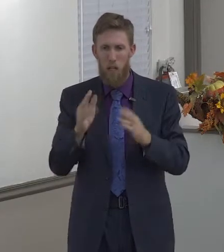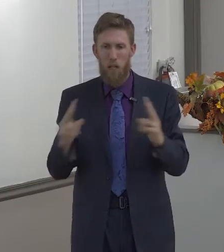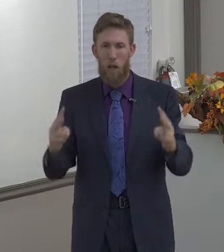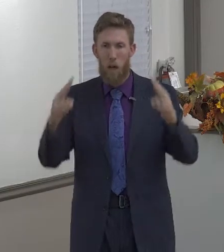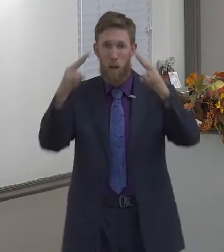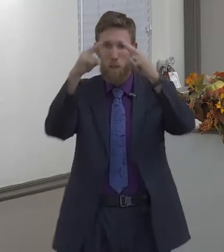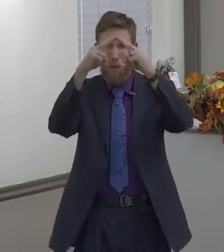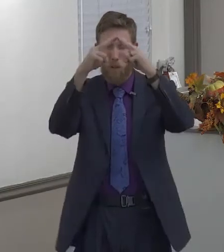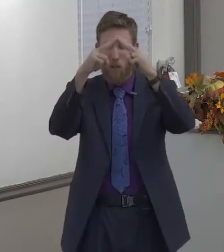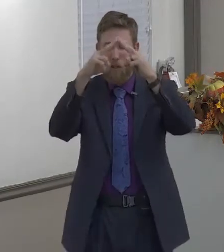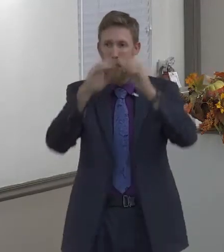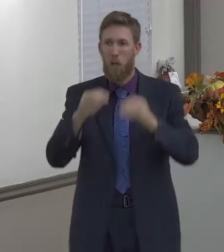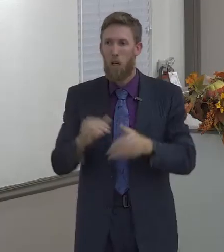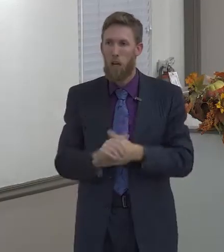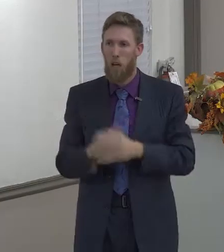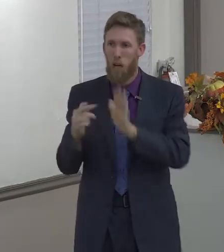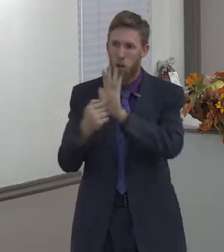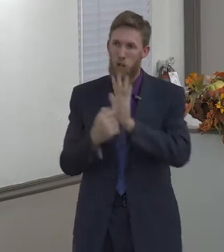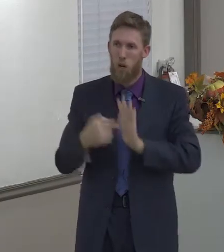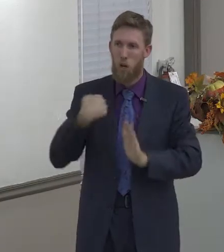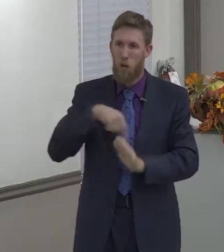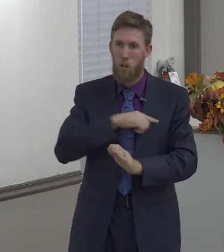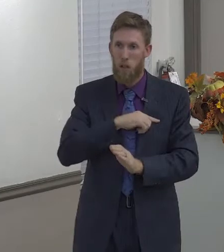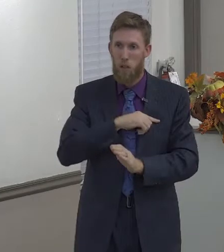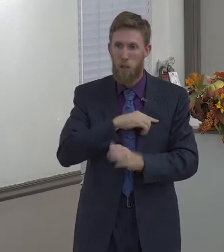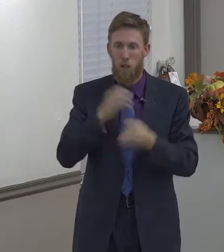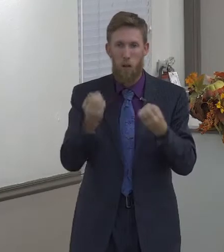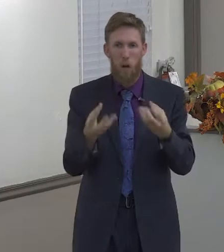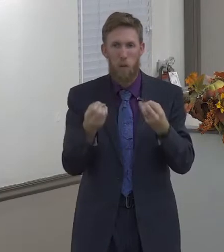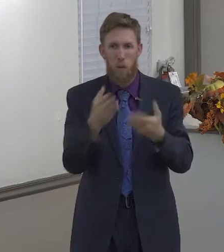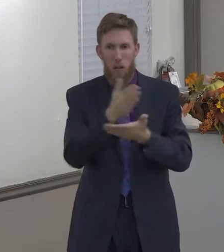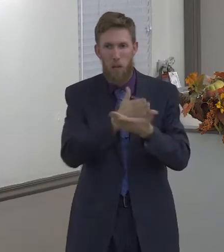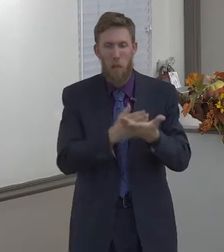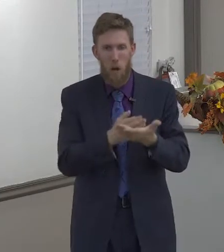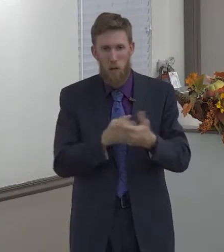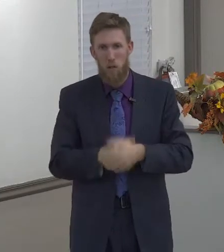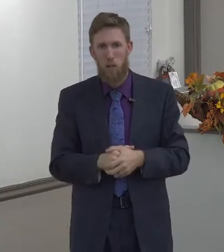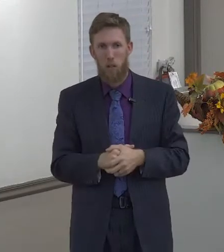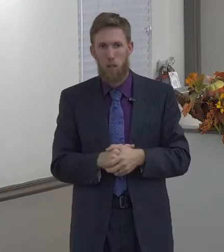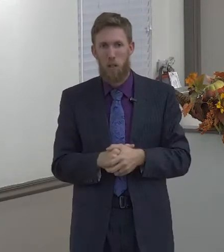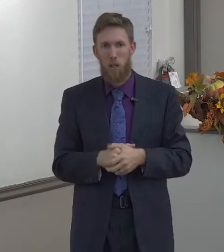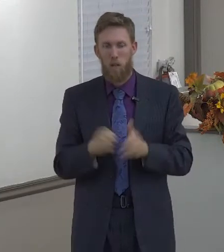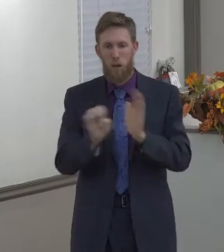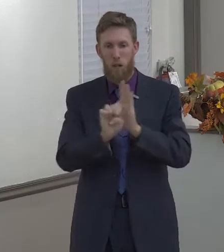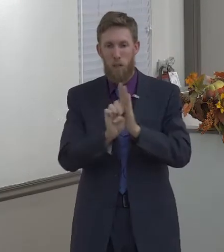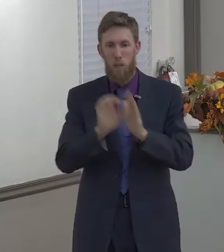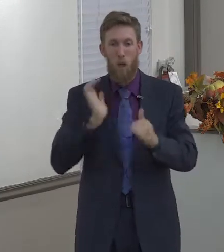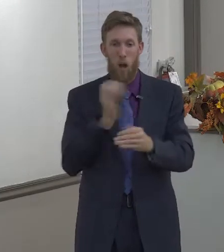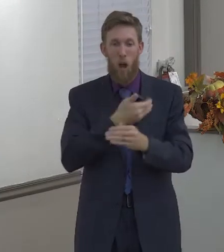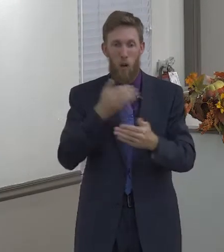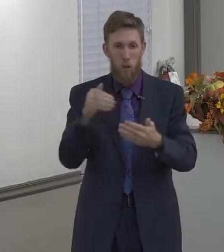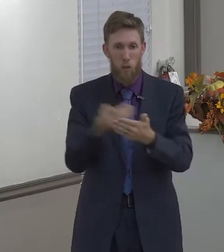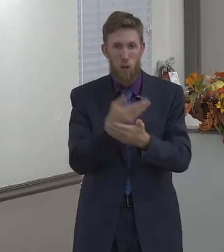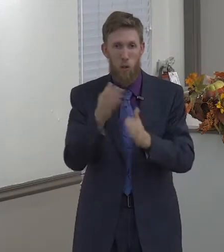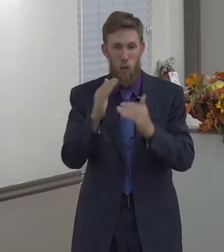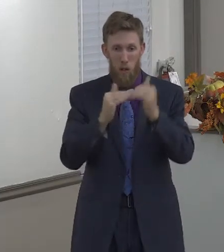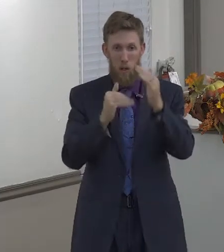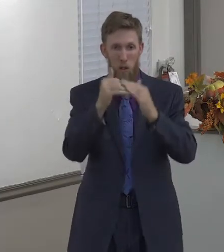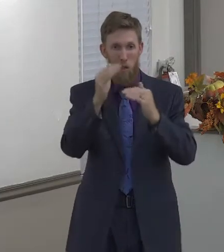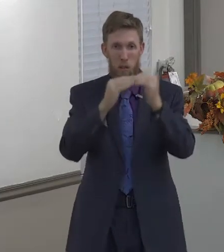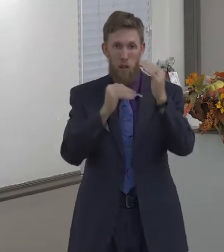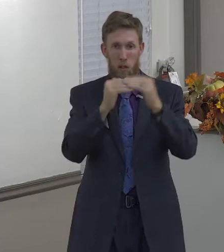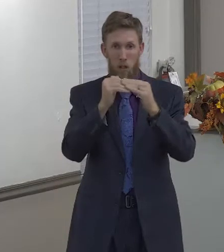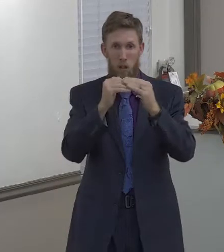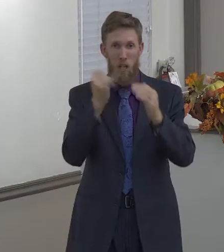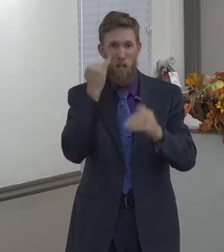would we? It takes differences. It takes diversity of people. It takes different talents and different gifts that the Holy Spirit of God